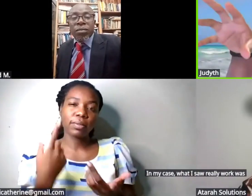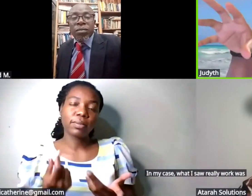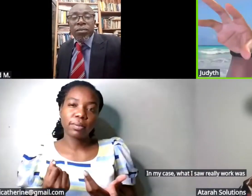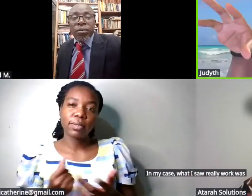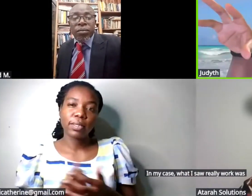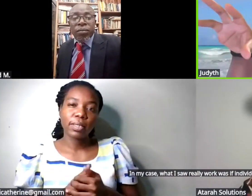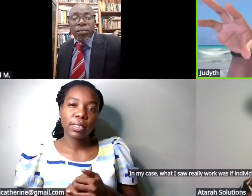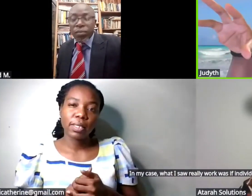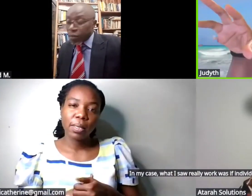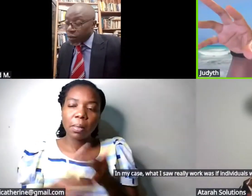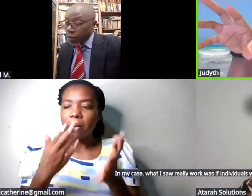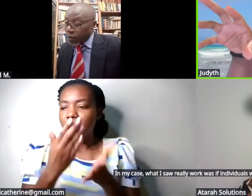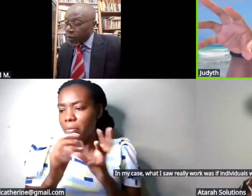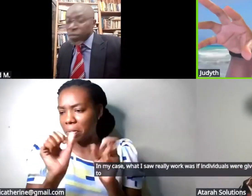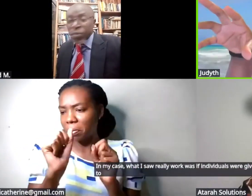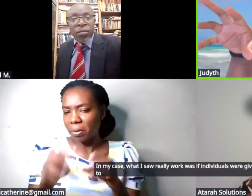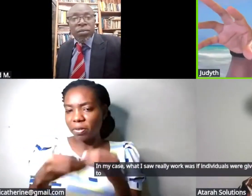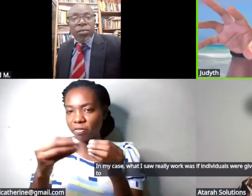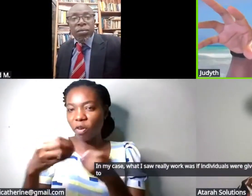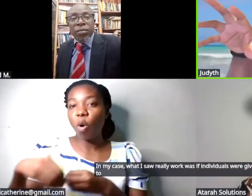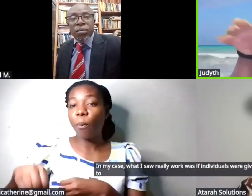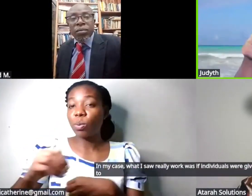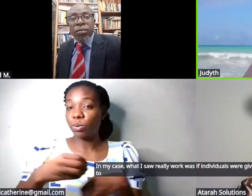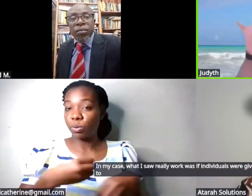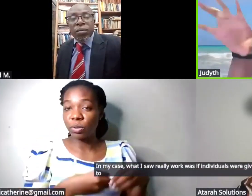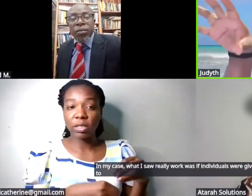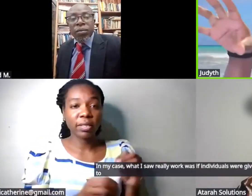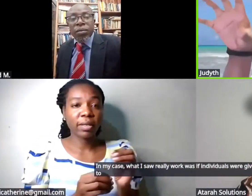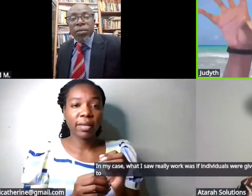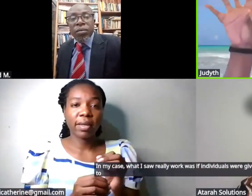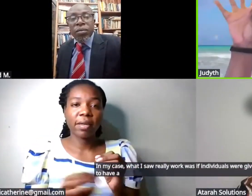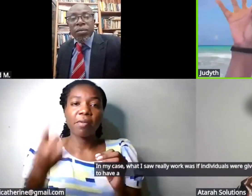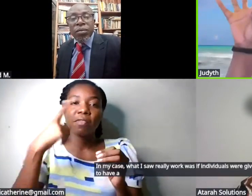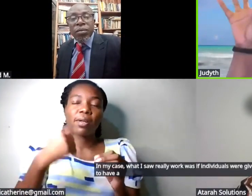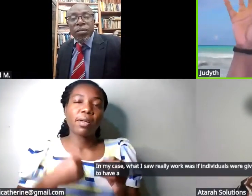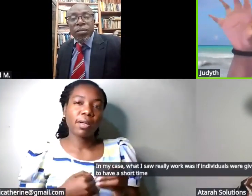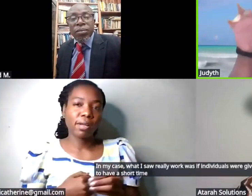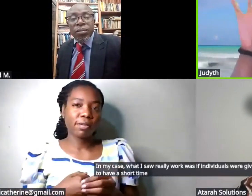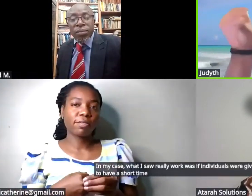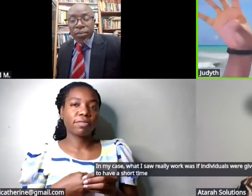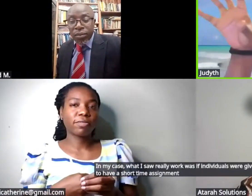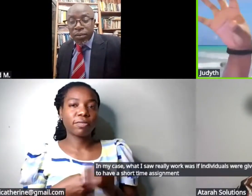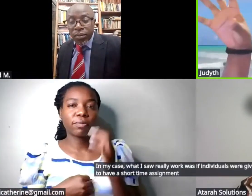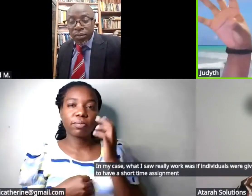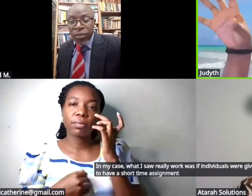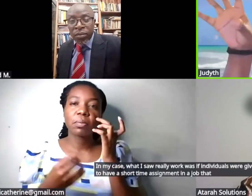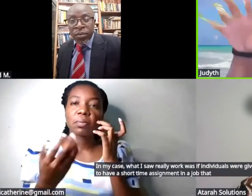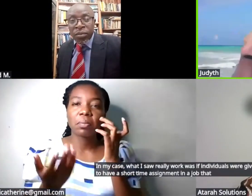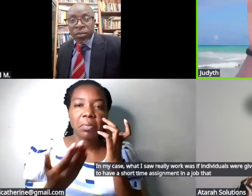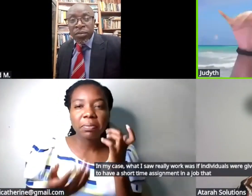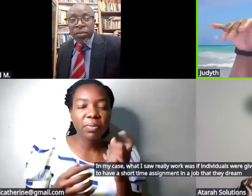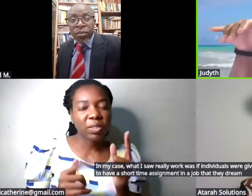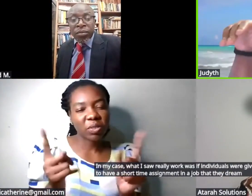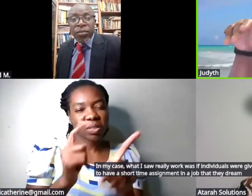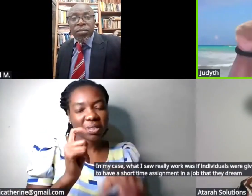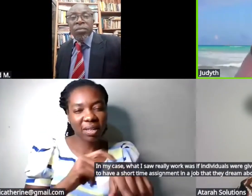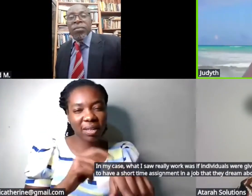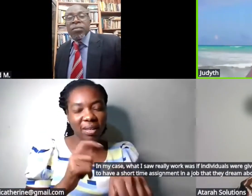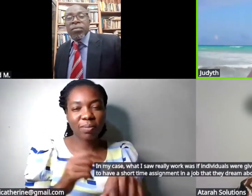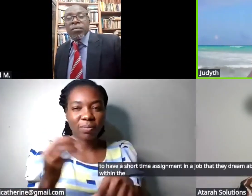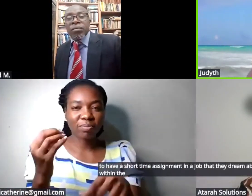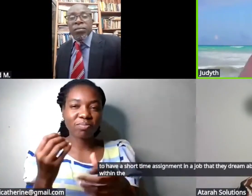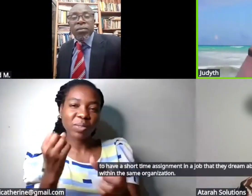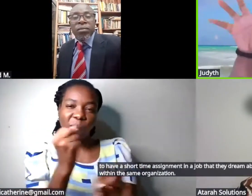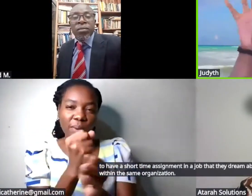given opportunities to have a short-term assignment in a job that they dream about. It could be within the same